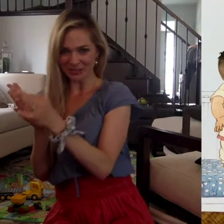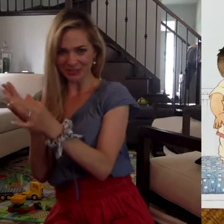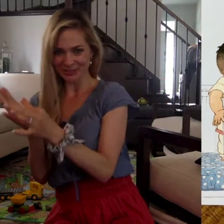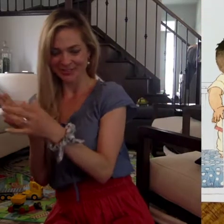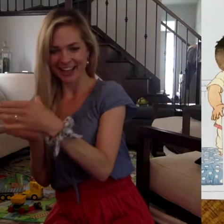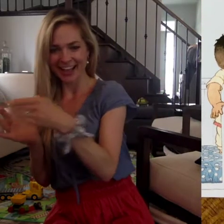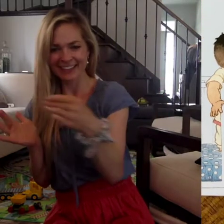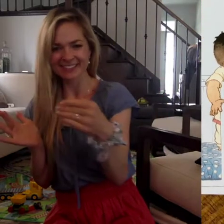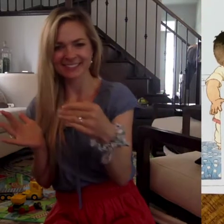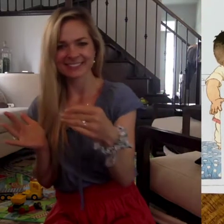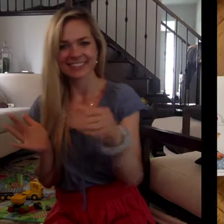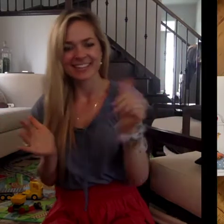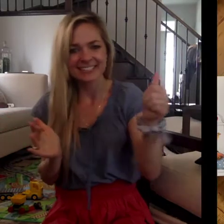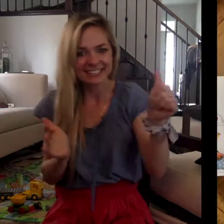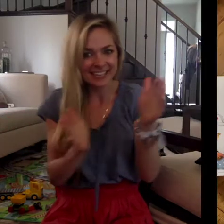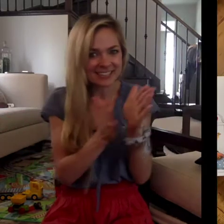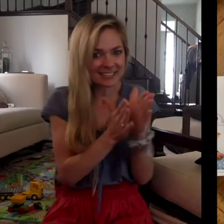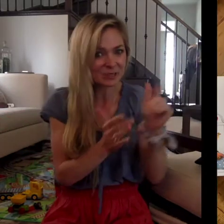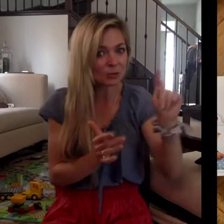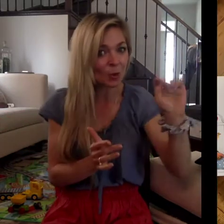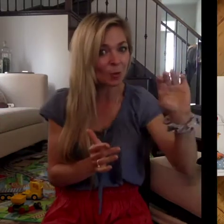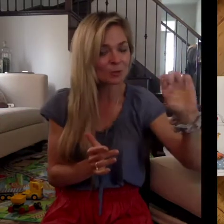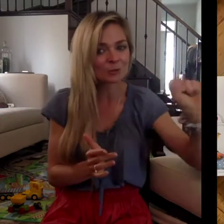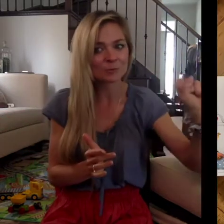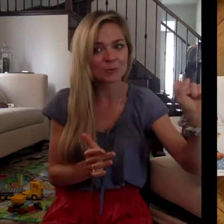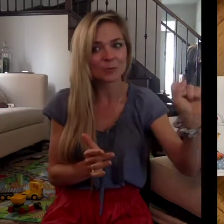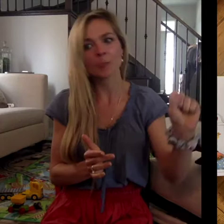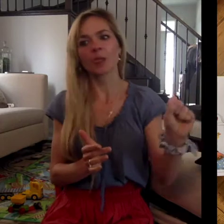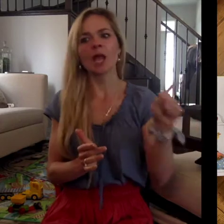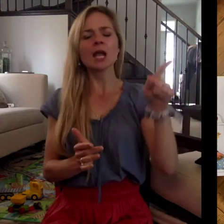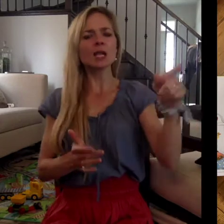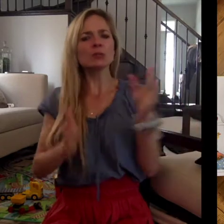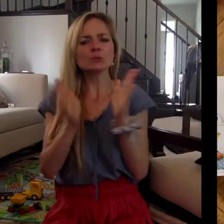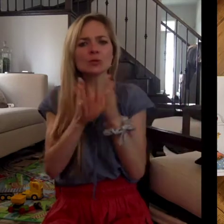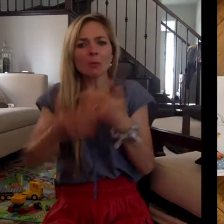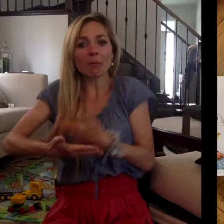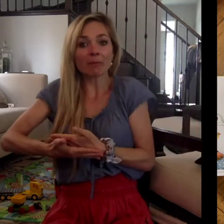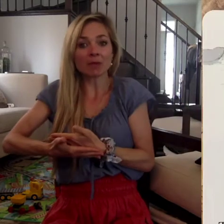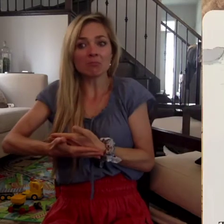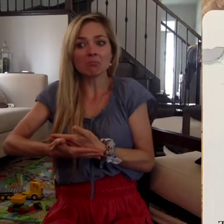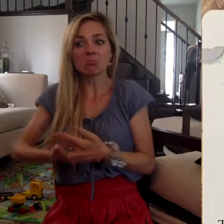little fingers and 10 little toes.